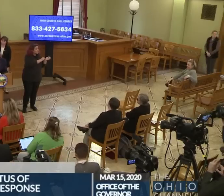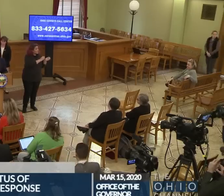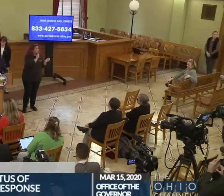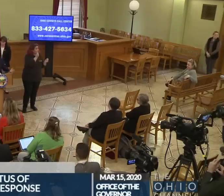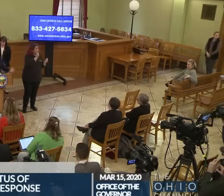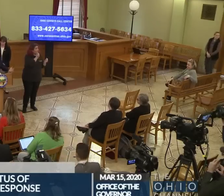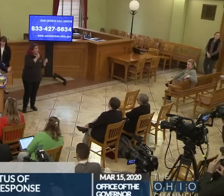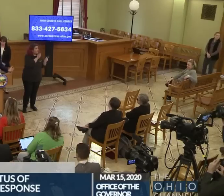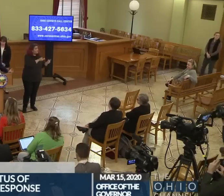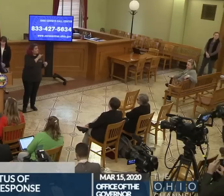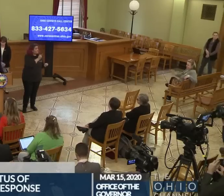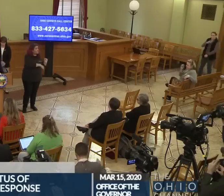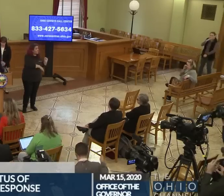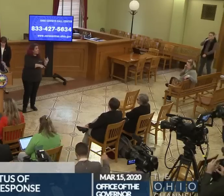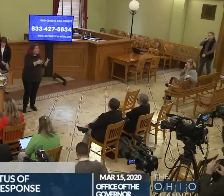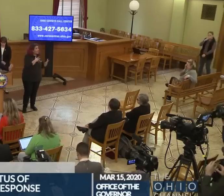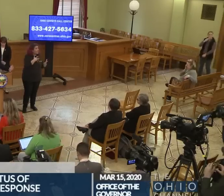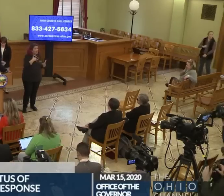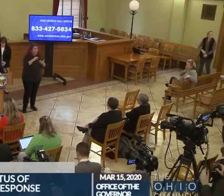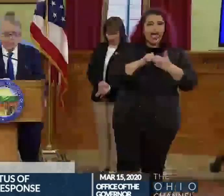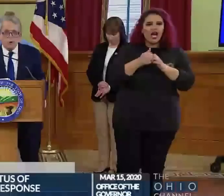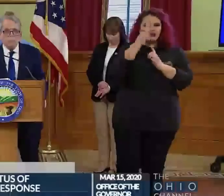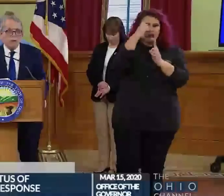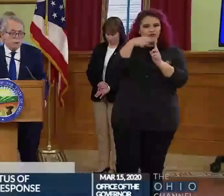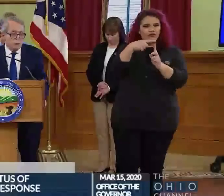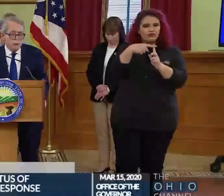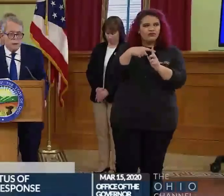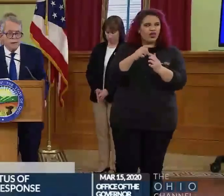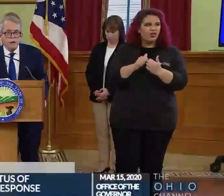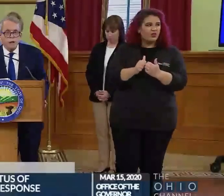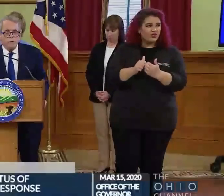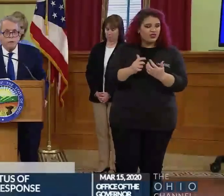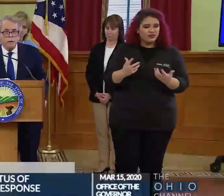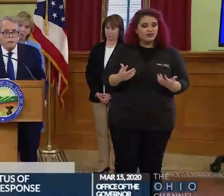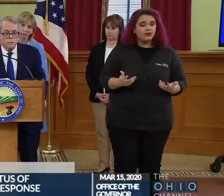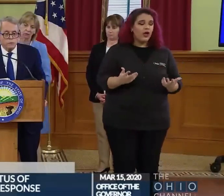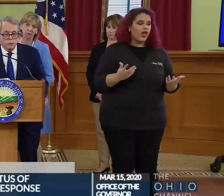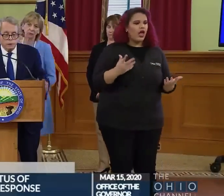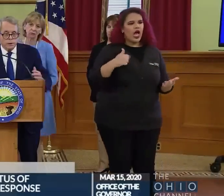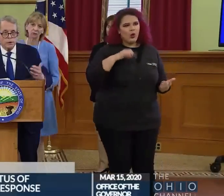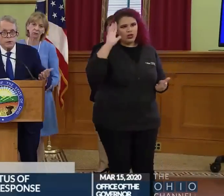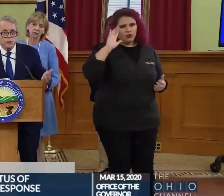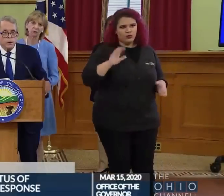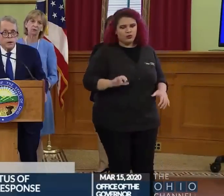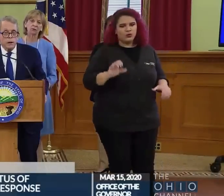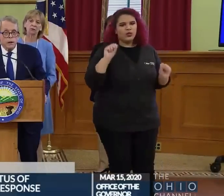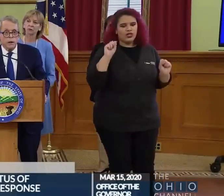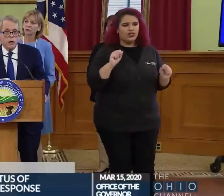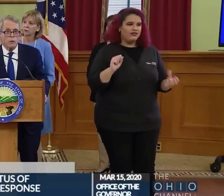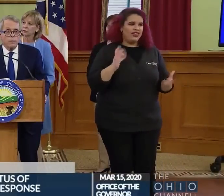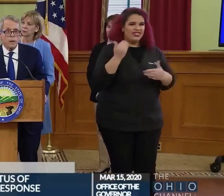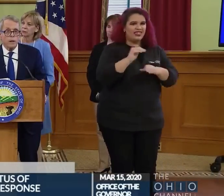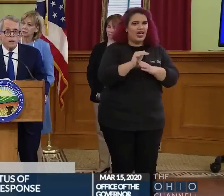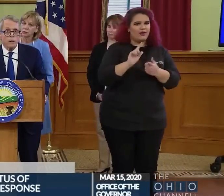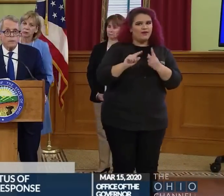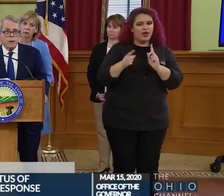Yeah, let me just say, look, as I've told, I called a friend of mine last night who's in an assisted